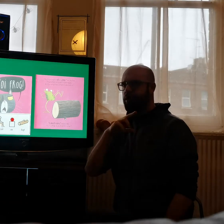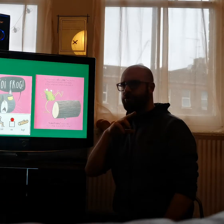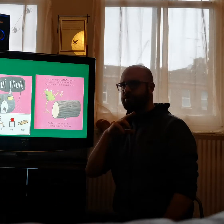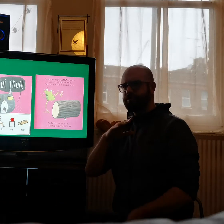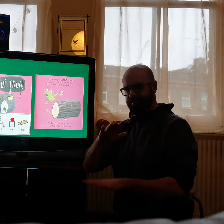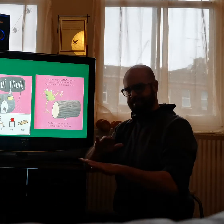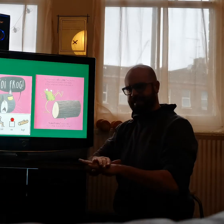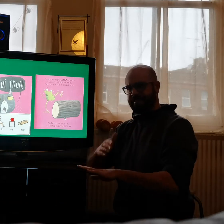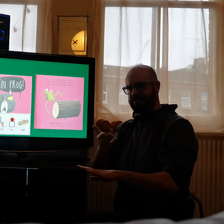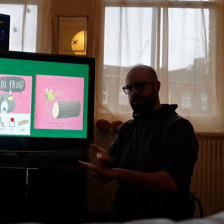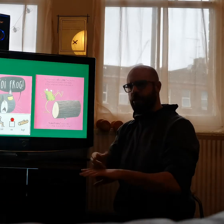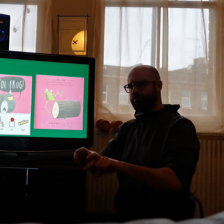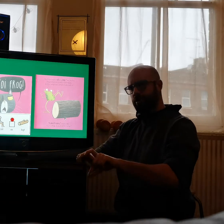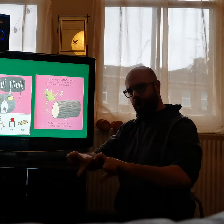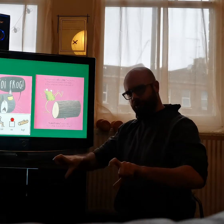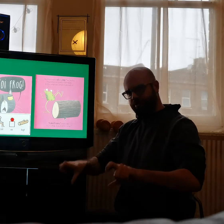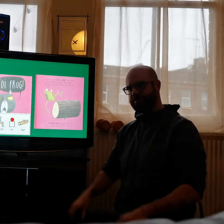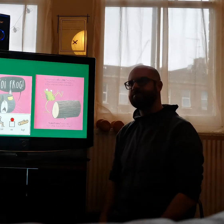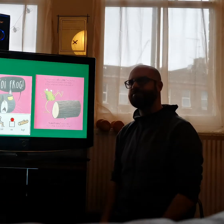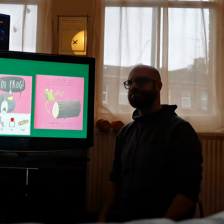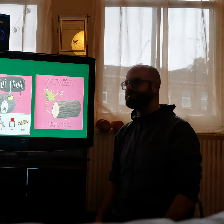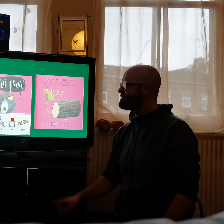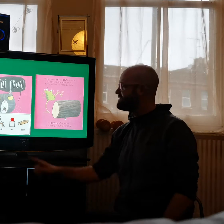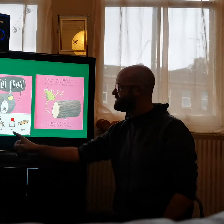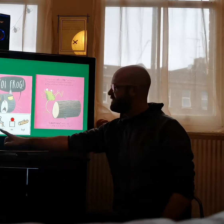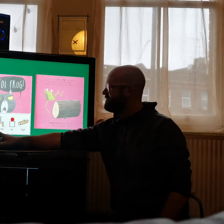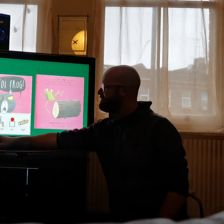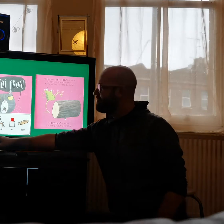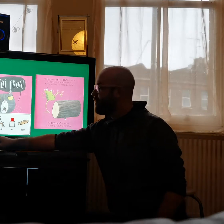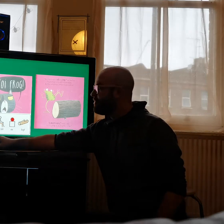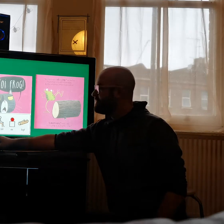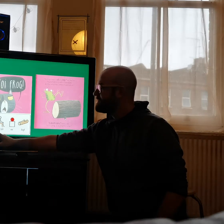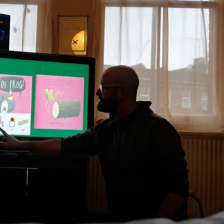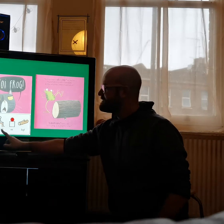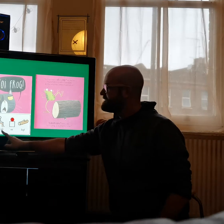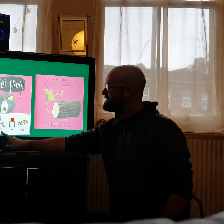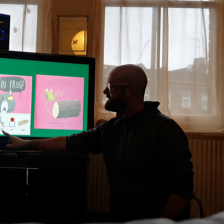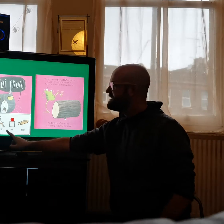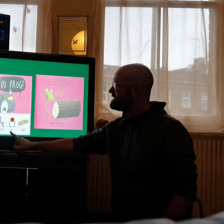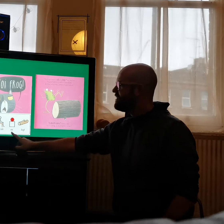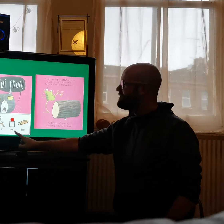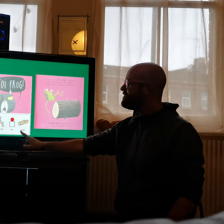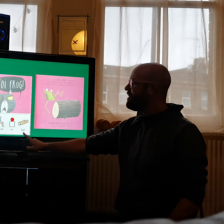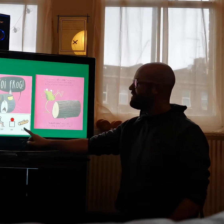Frog sit on lock. Frog sit on lock.